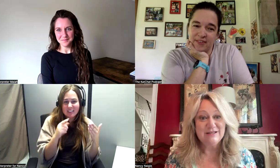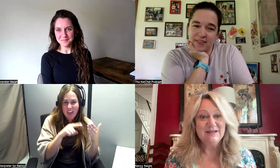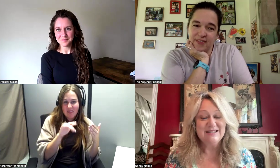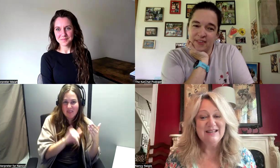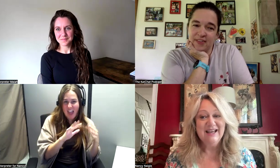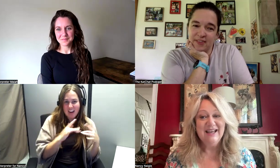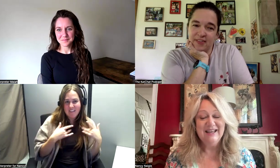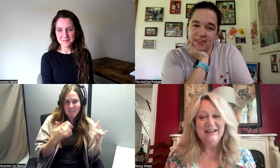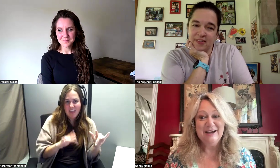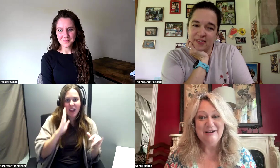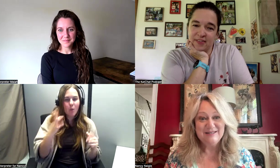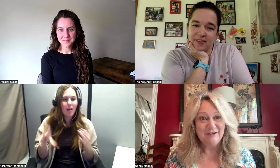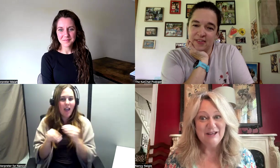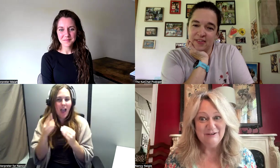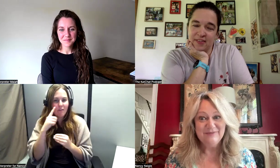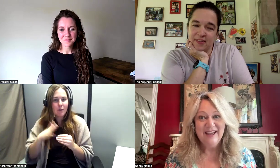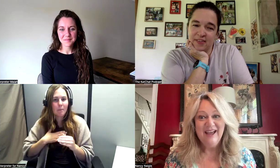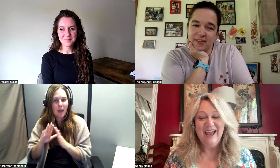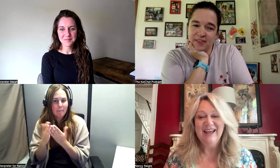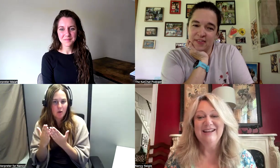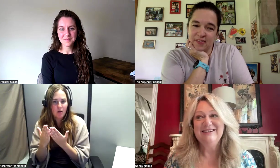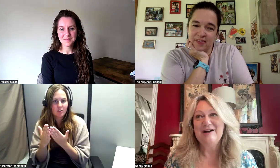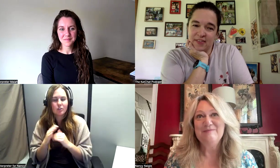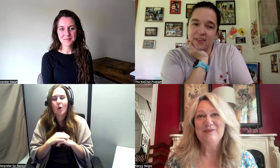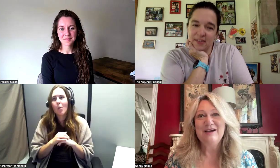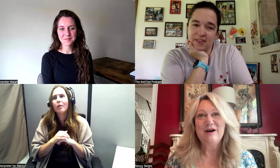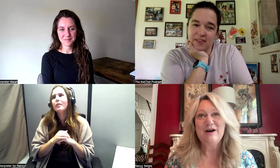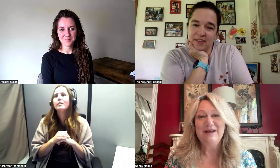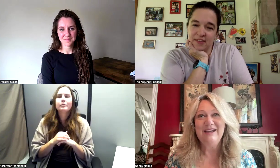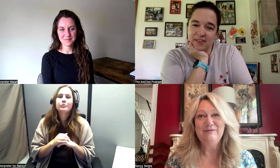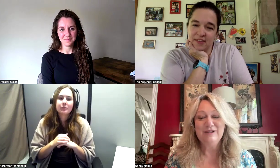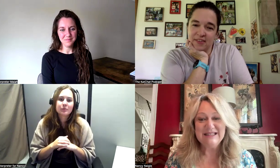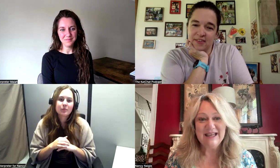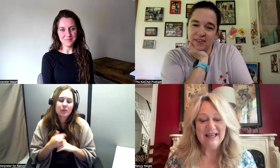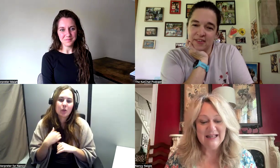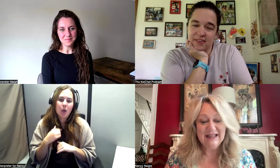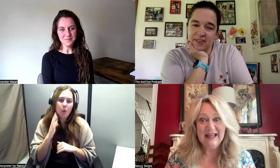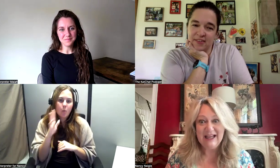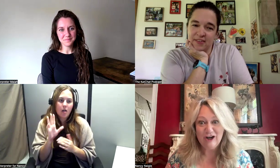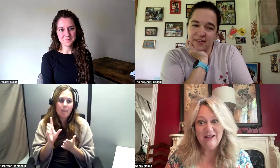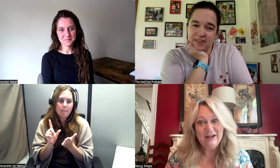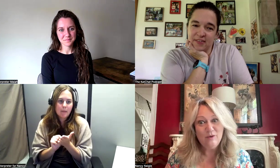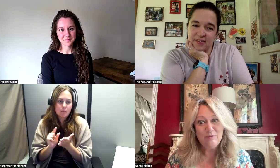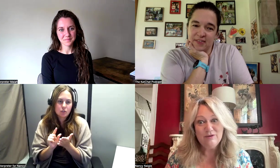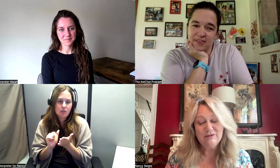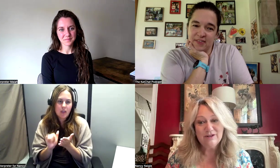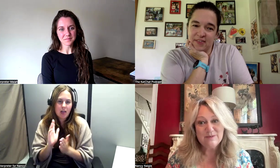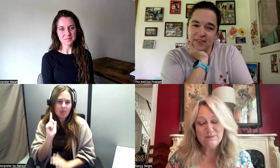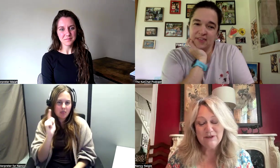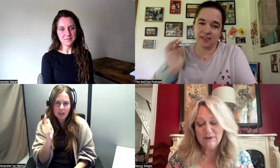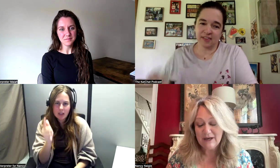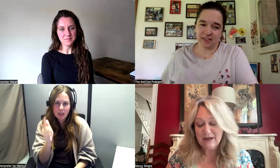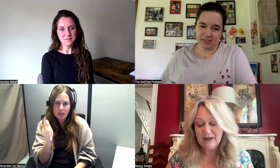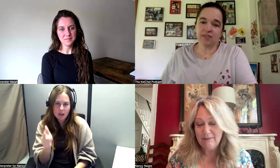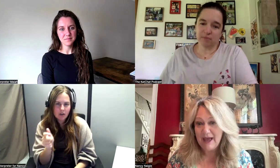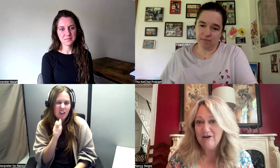hometown Christmas in South Hill. And I'll be releasing it later than a normal Christmas